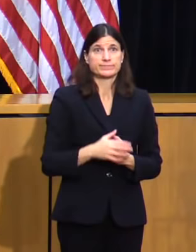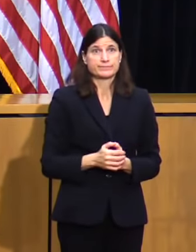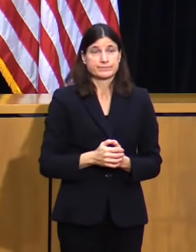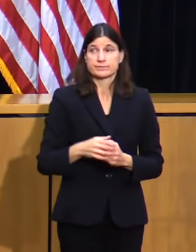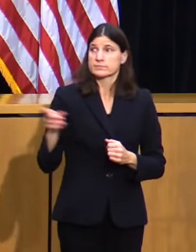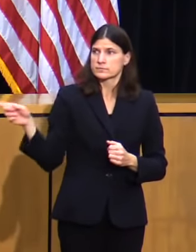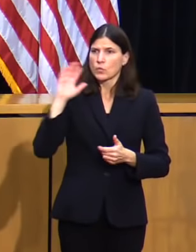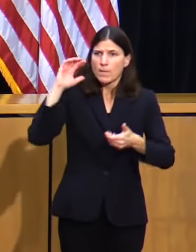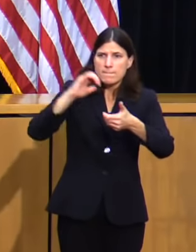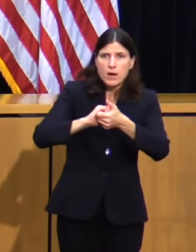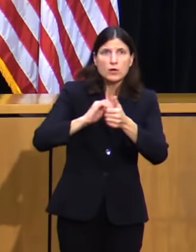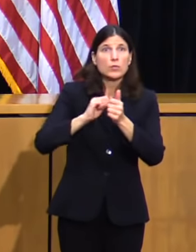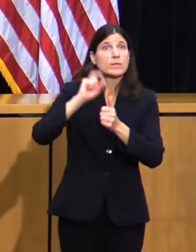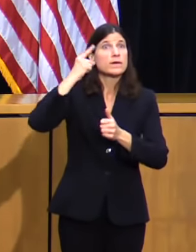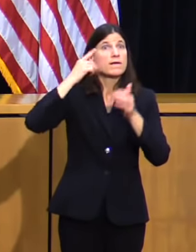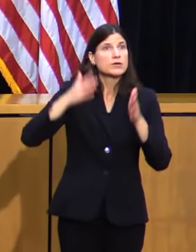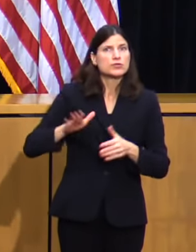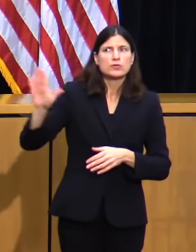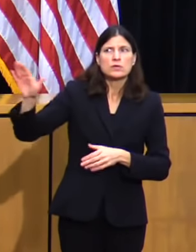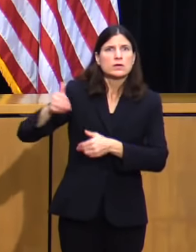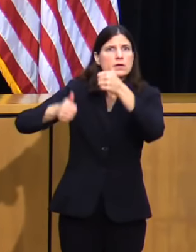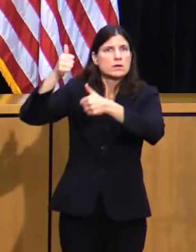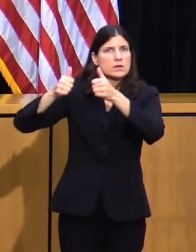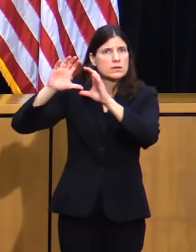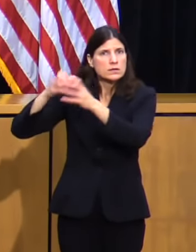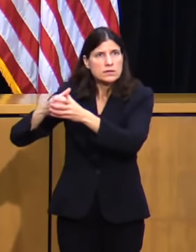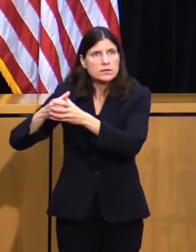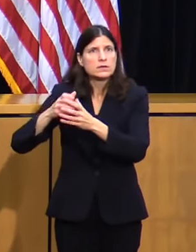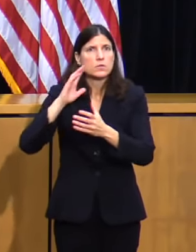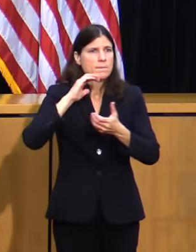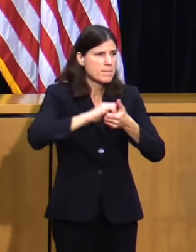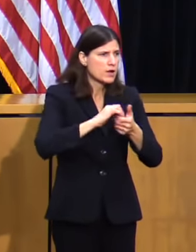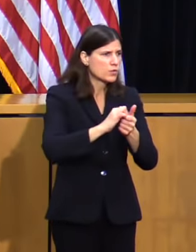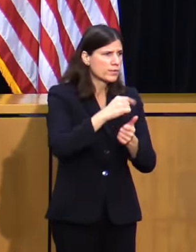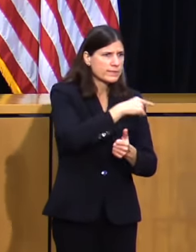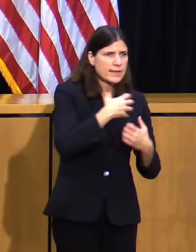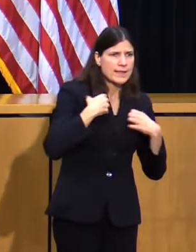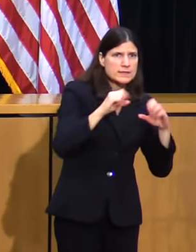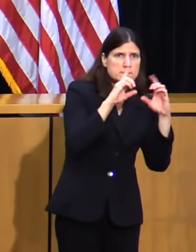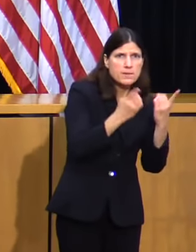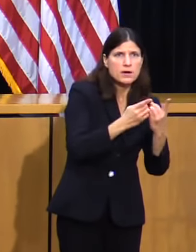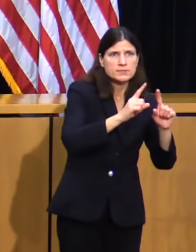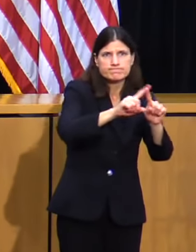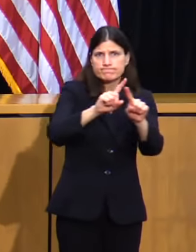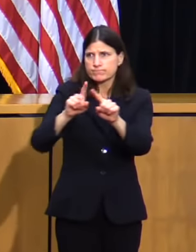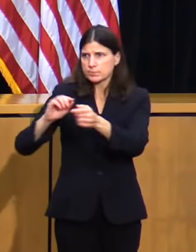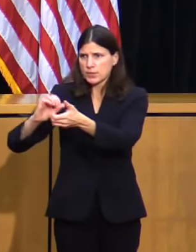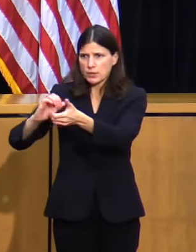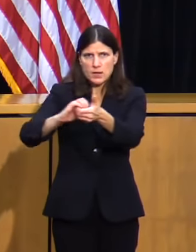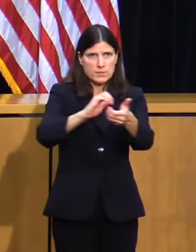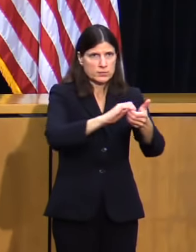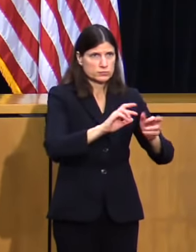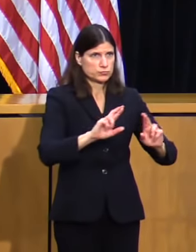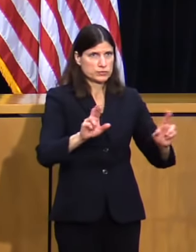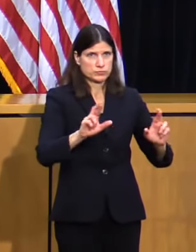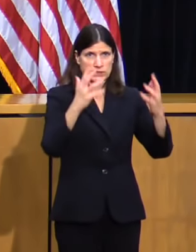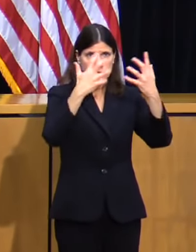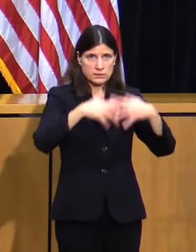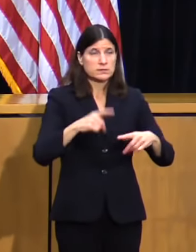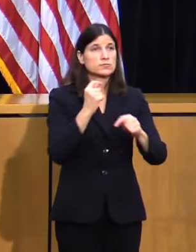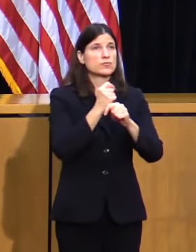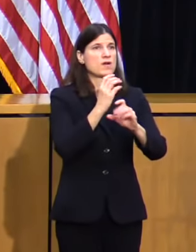construction, build-out of the field hospital at the DCU Center, including everything from logistics, packing, shipping 4 tractor trailers worth